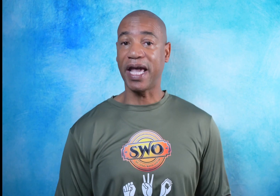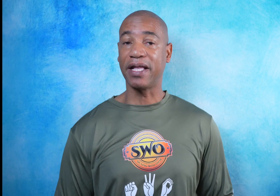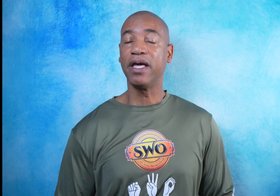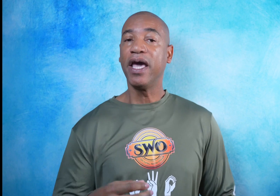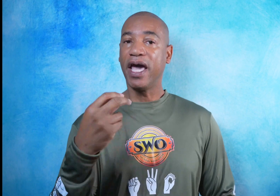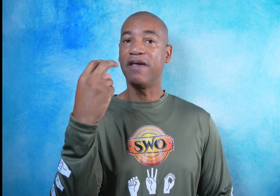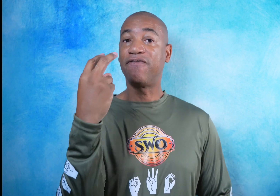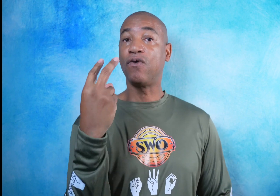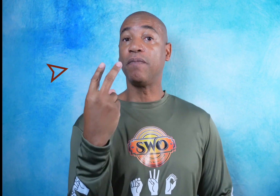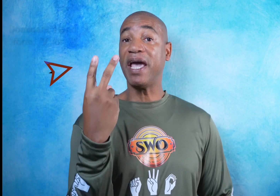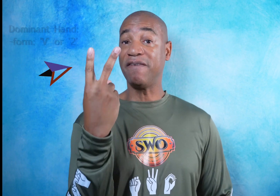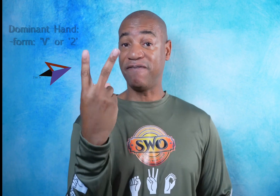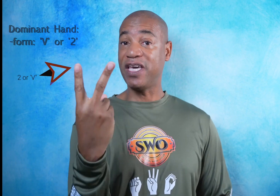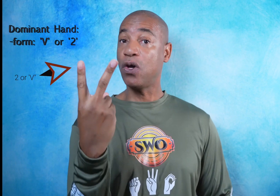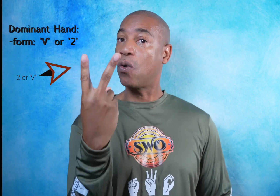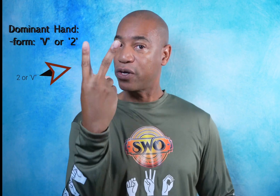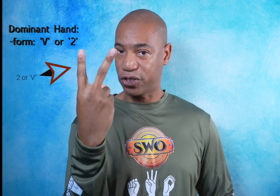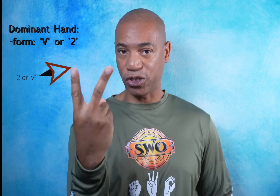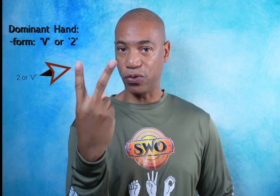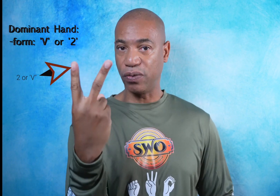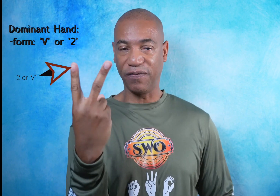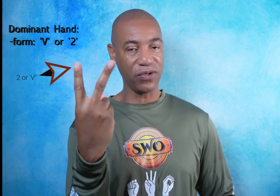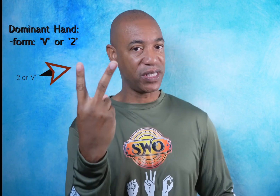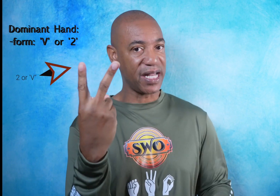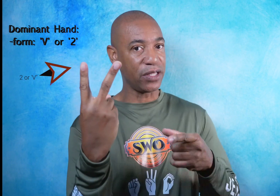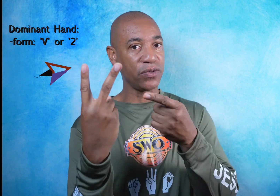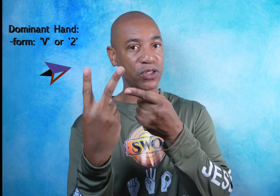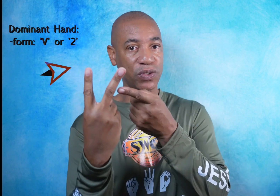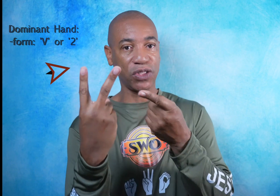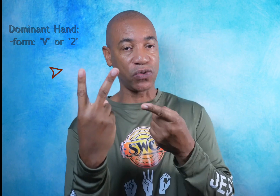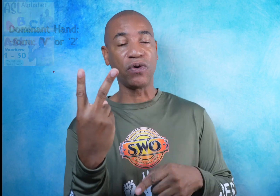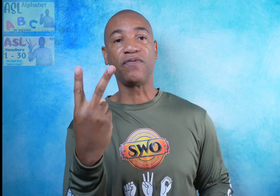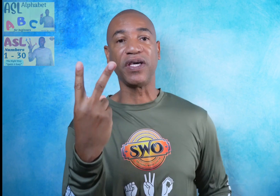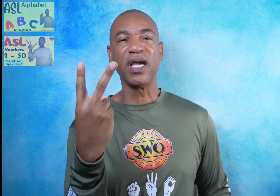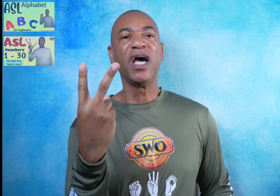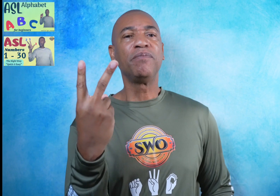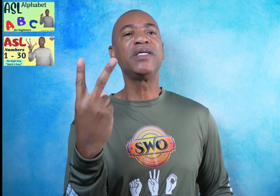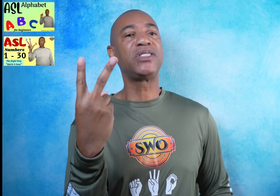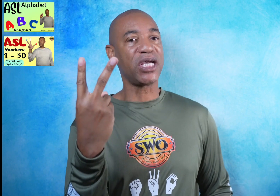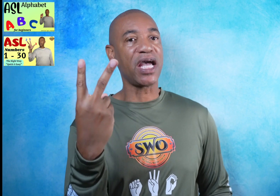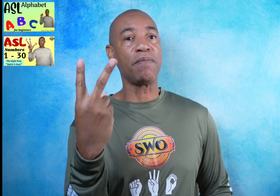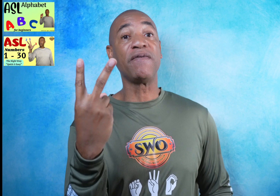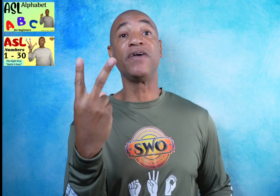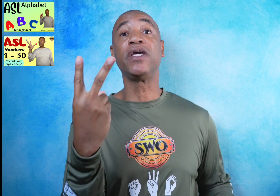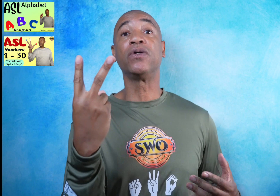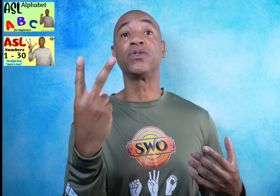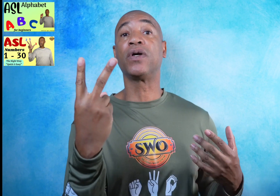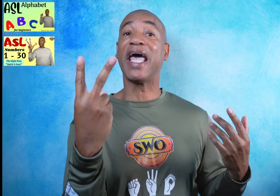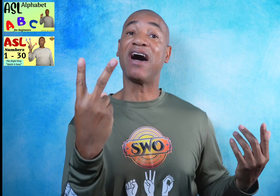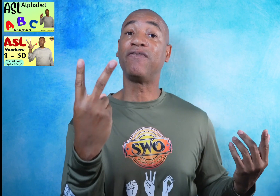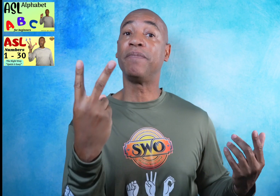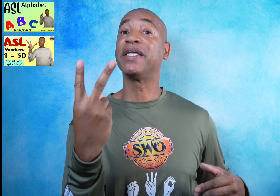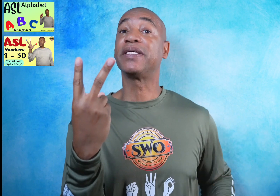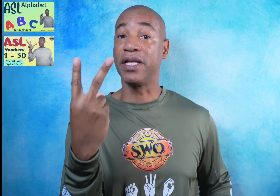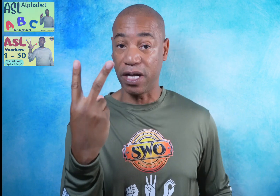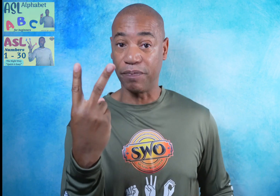hand and form a V or a 2. If you did not know this was a 2 or a V, please check out my videos on alphabets and